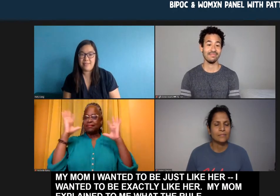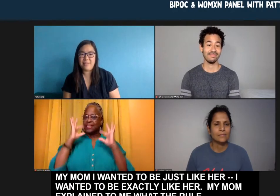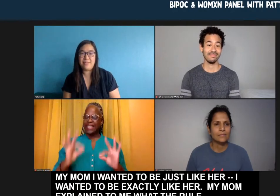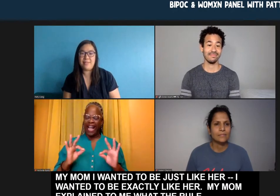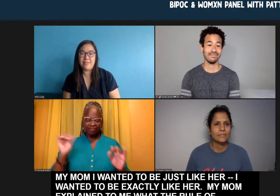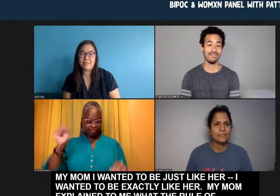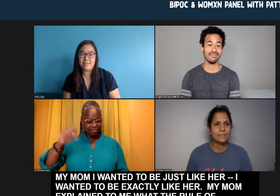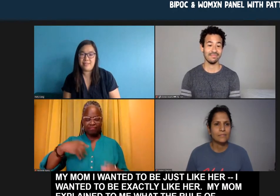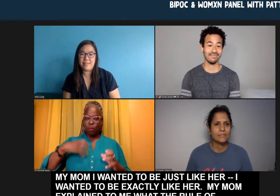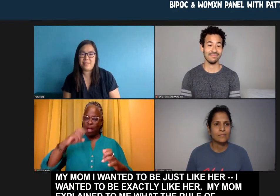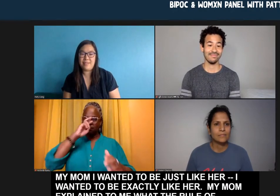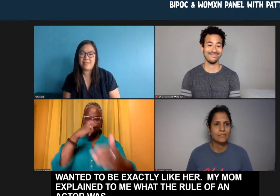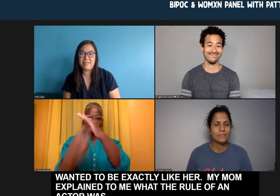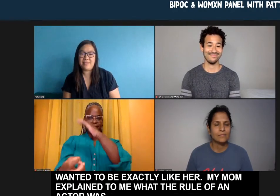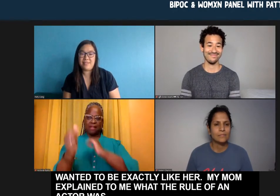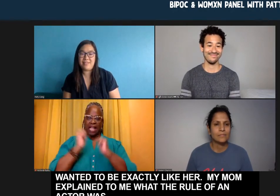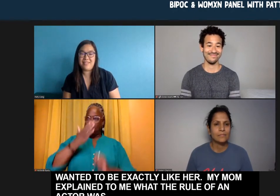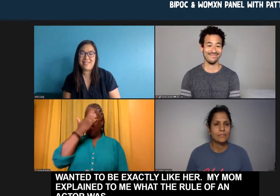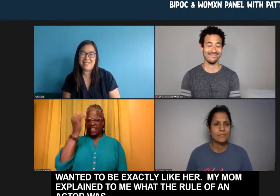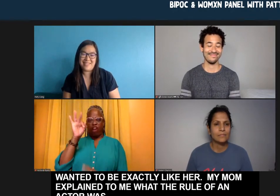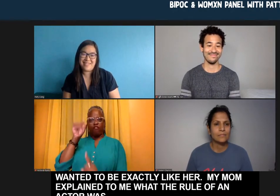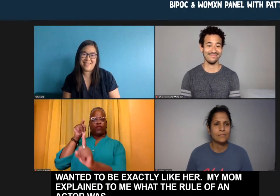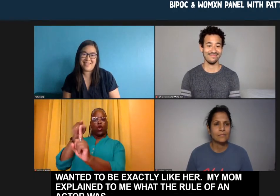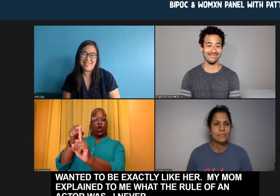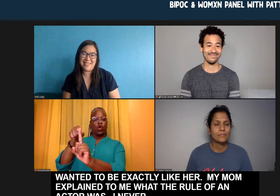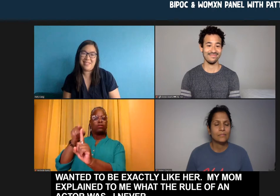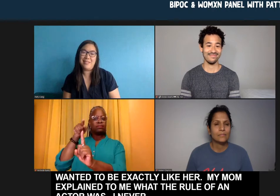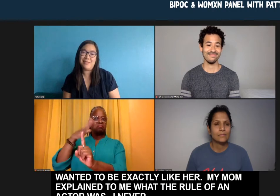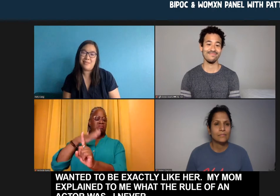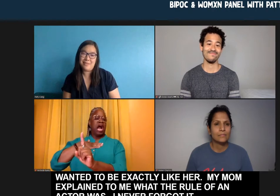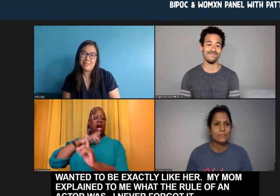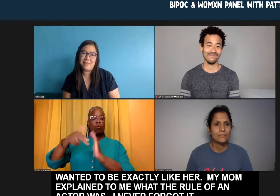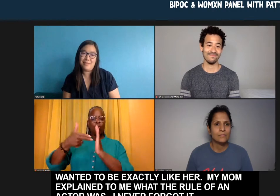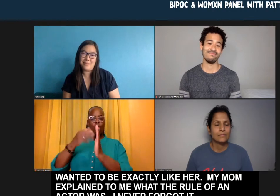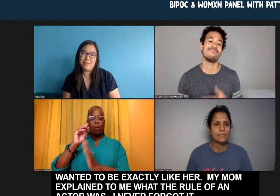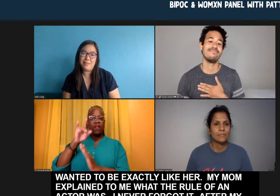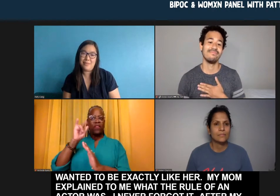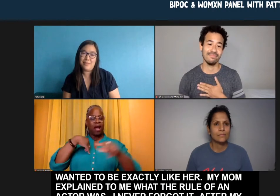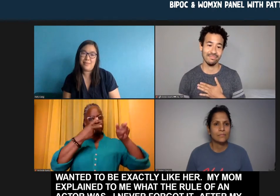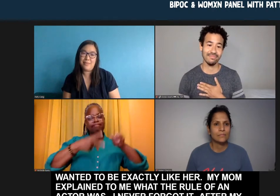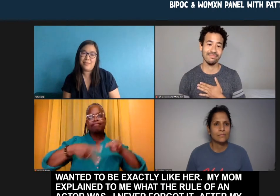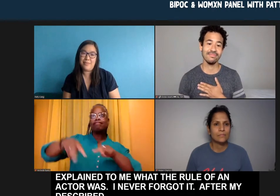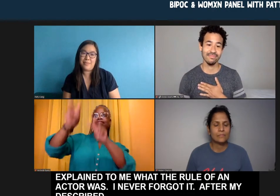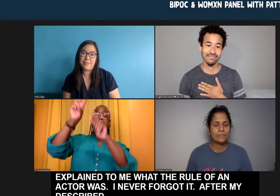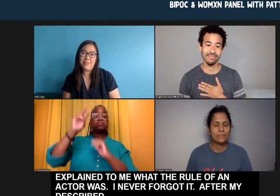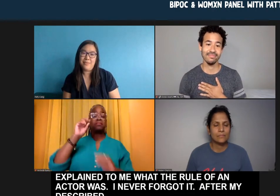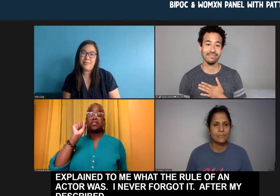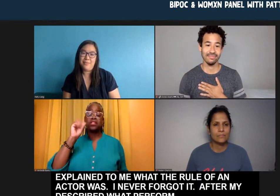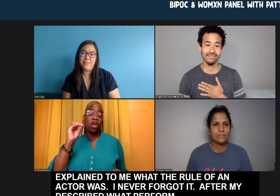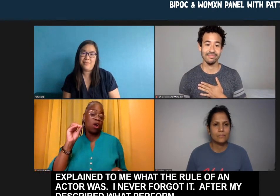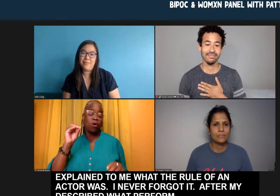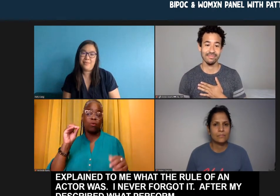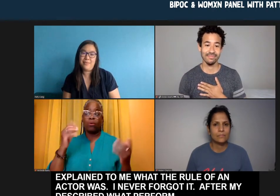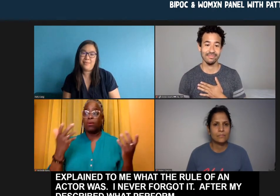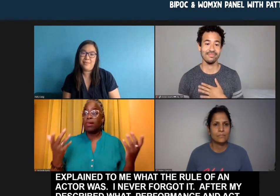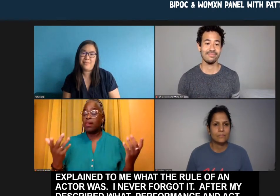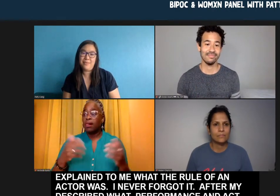I never forgot it. After my mom described what performance and acting is for me, I decided that that's what I wanted to